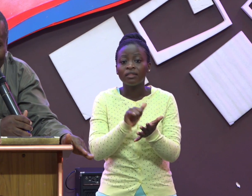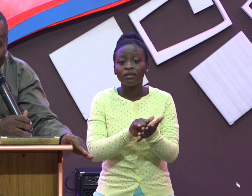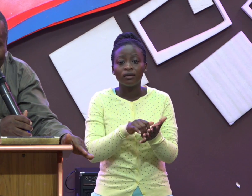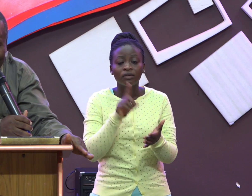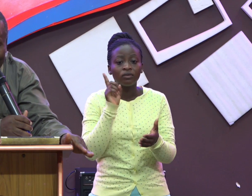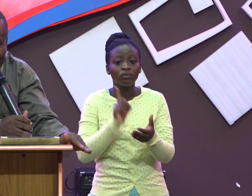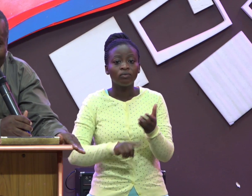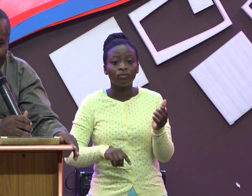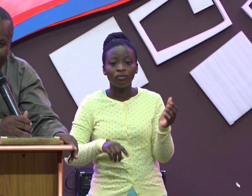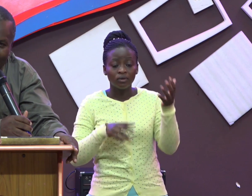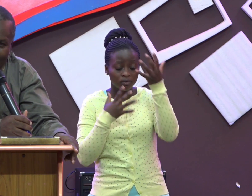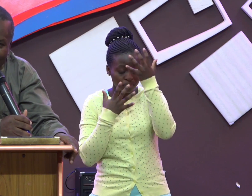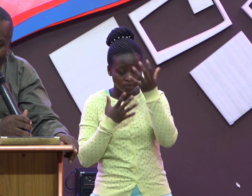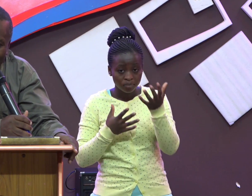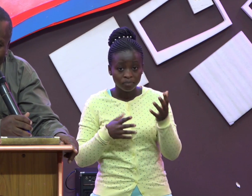Amen.